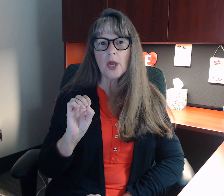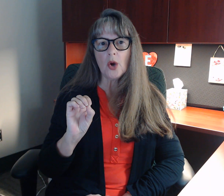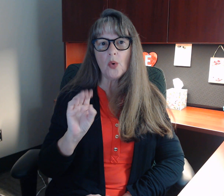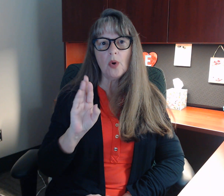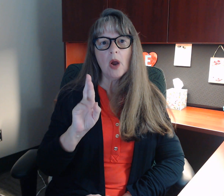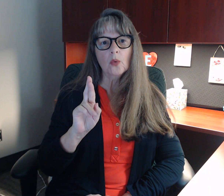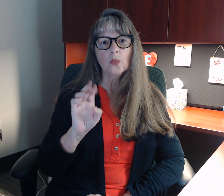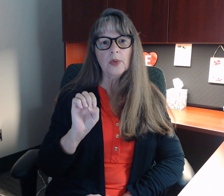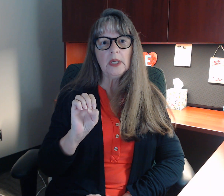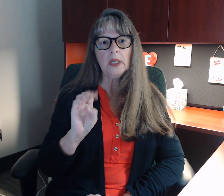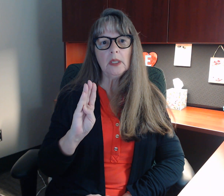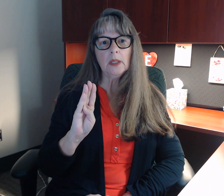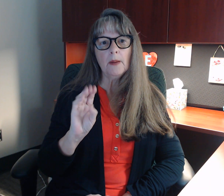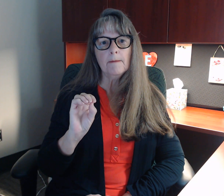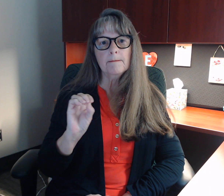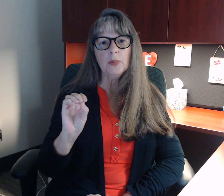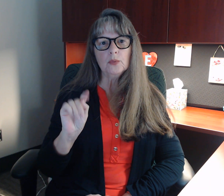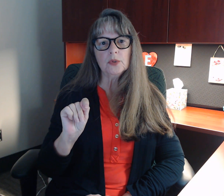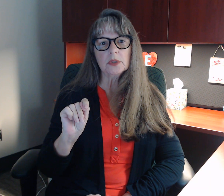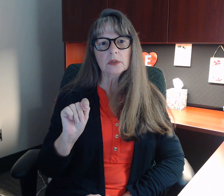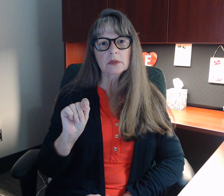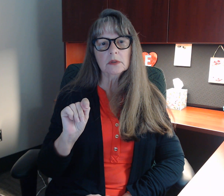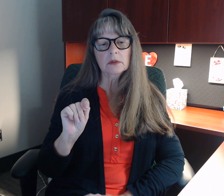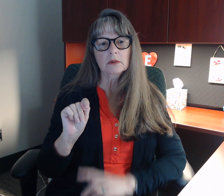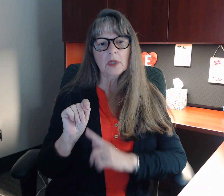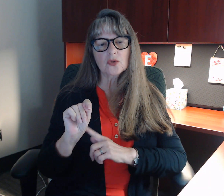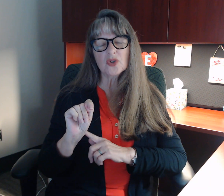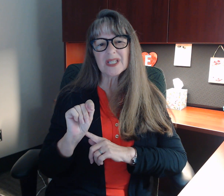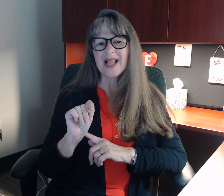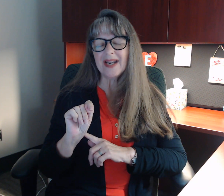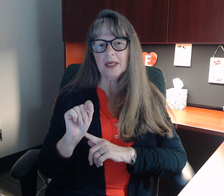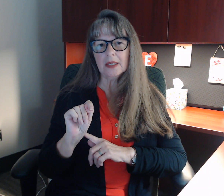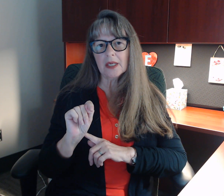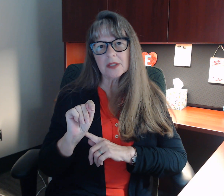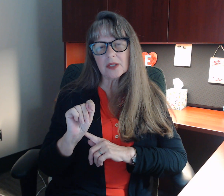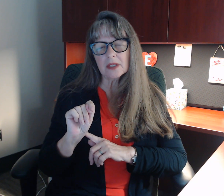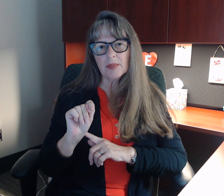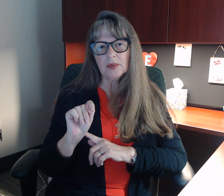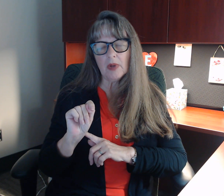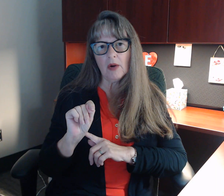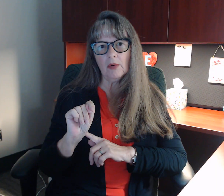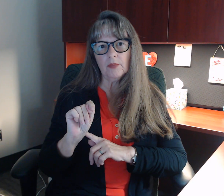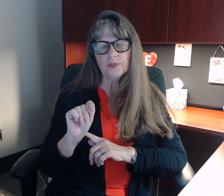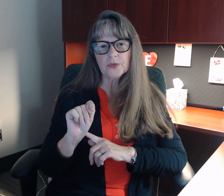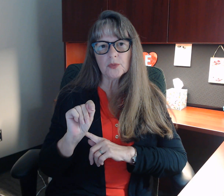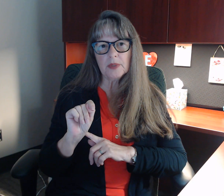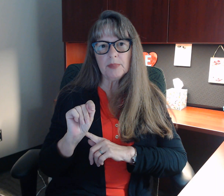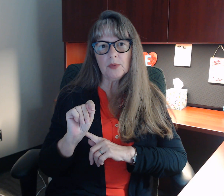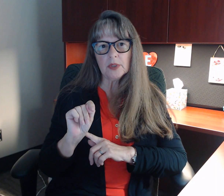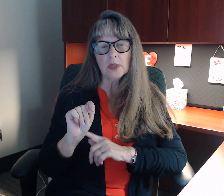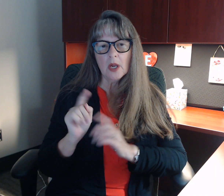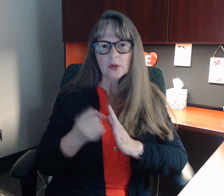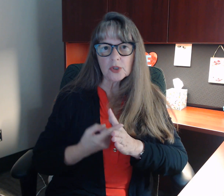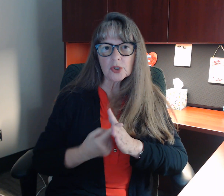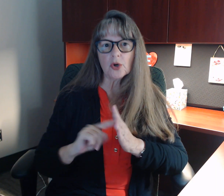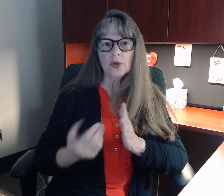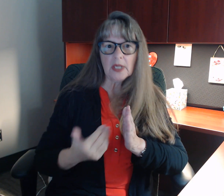O, reboot, because you're just sliding it, because it's a double O, to reboot it, to start it